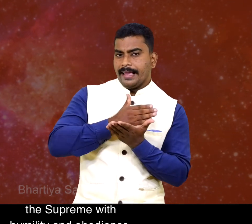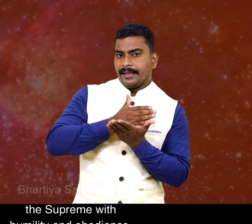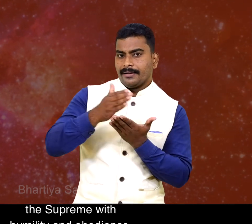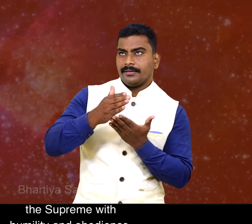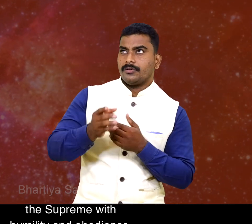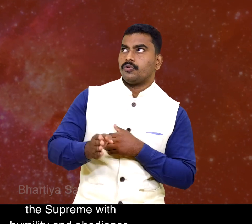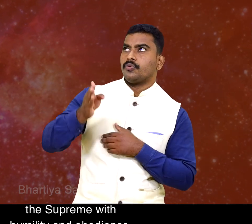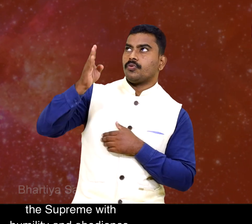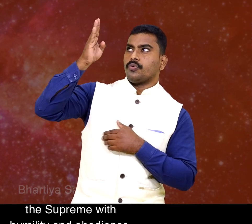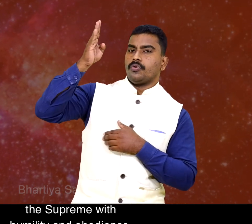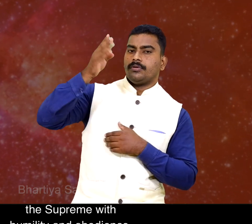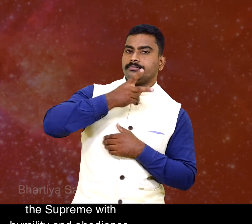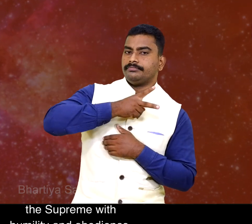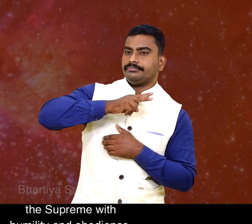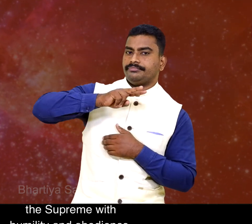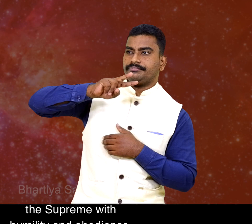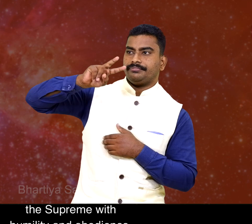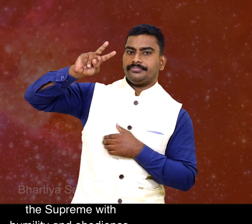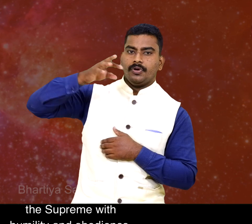with humility and obedience.